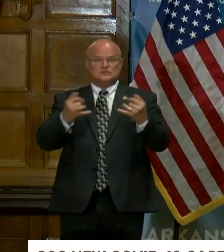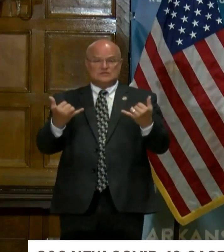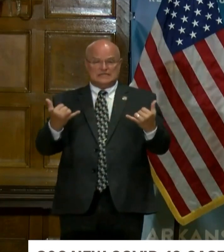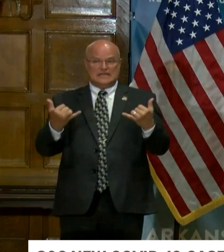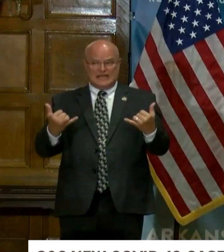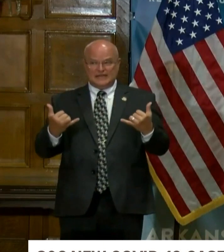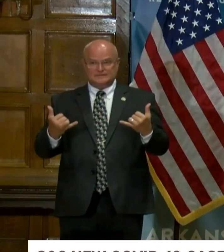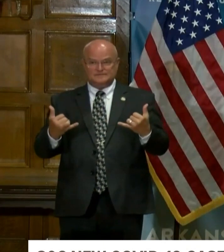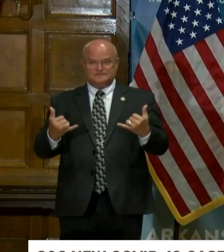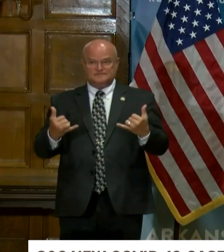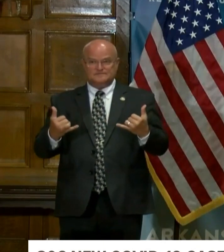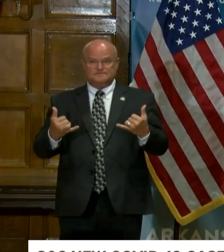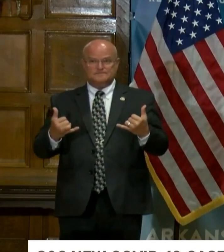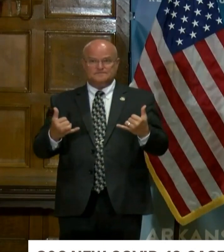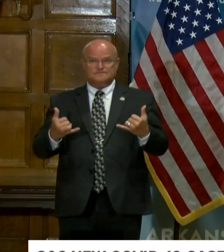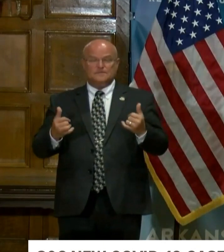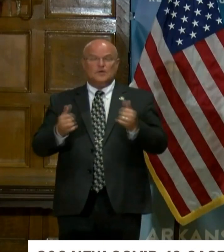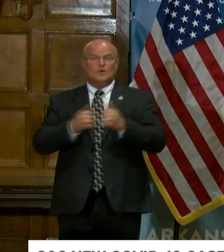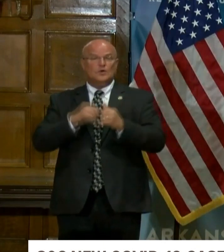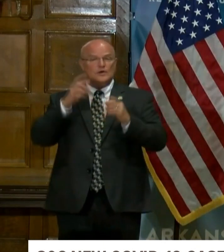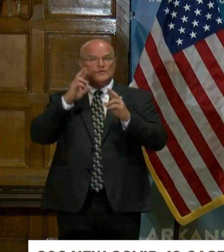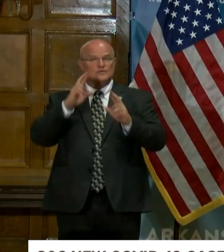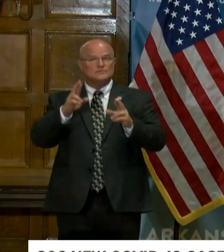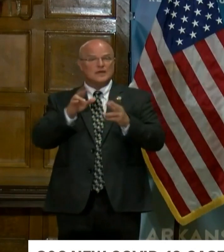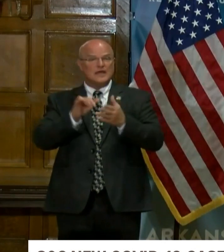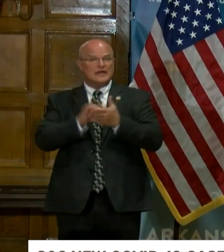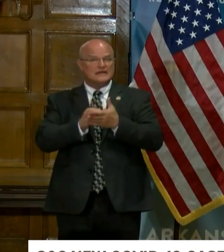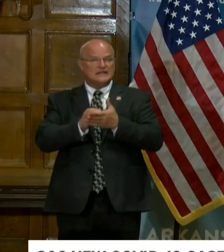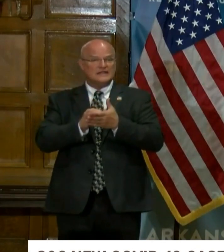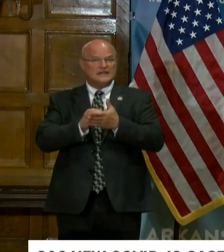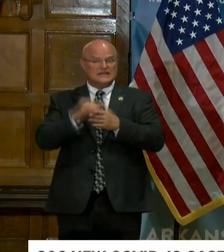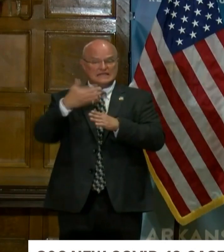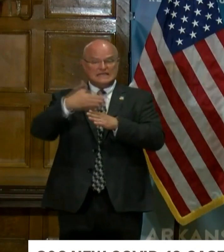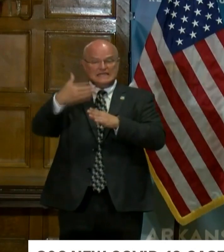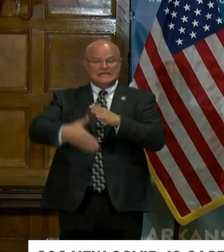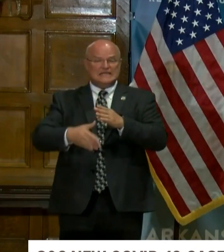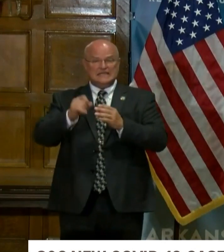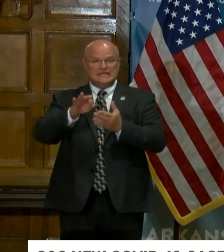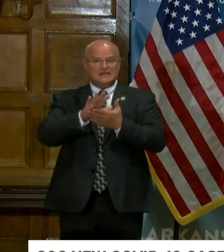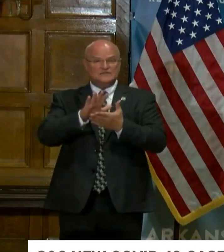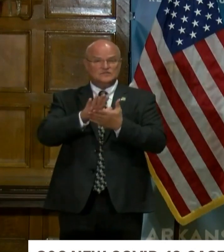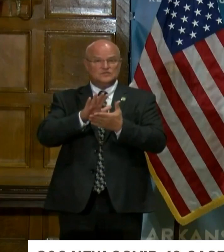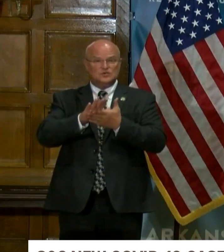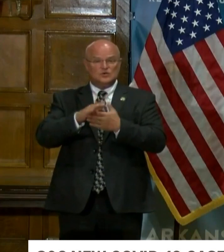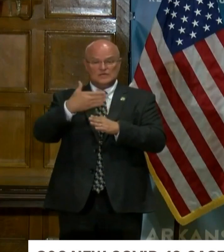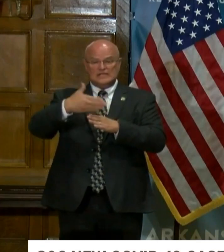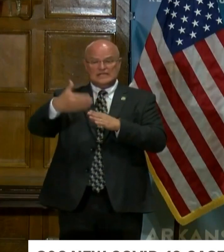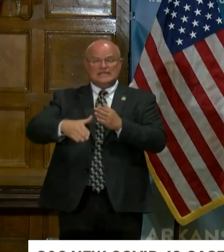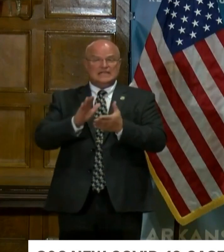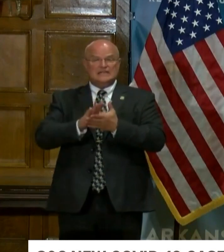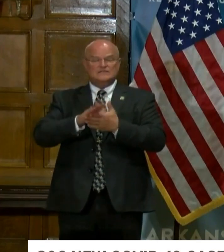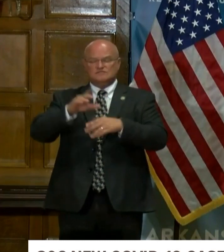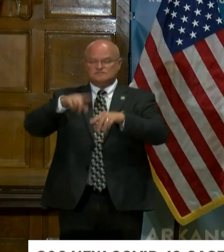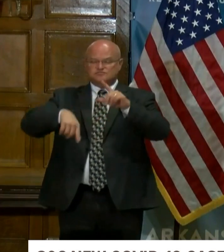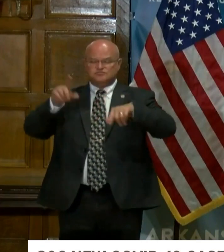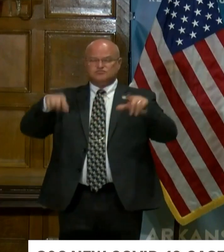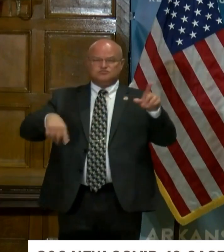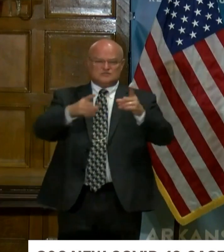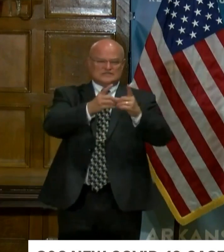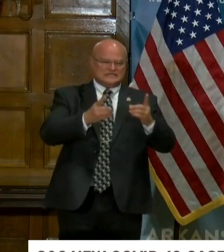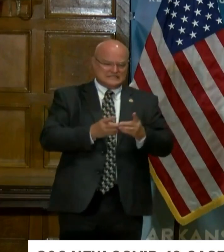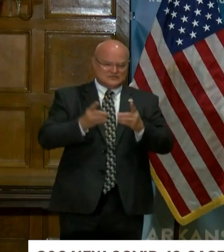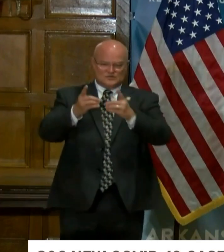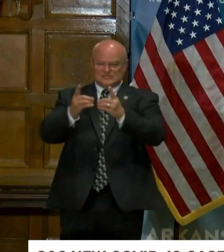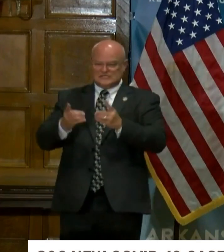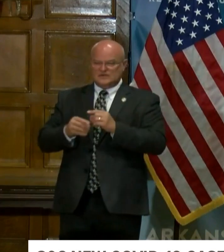today. With respect to the end of school, the end of school varies from district to district